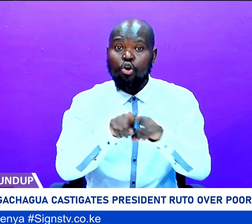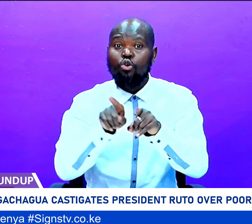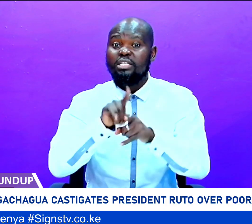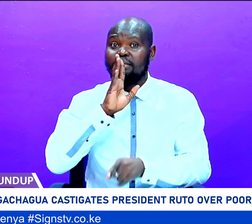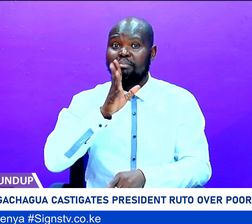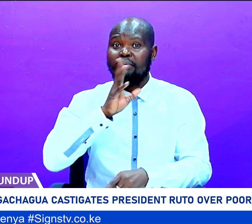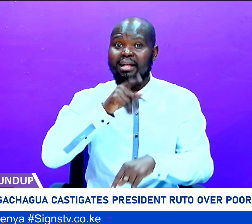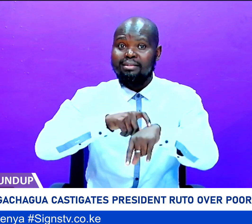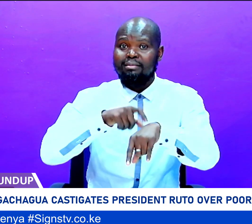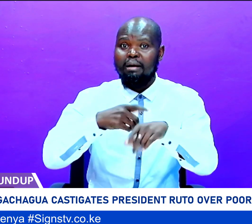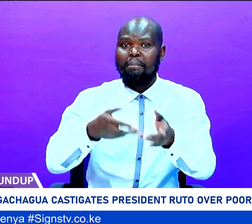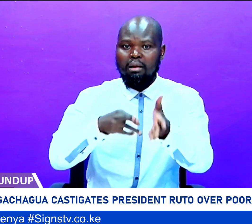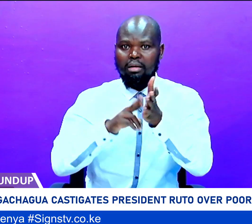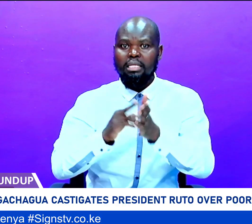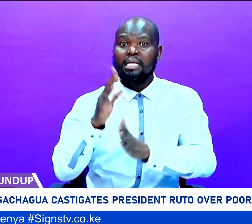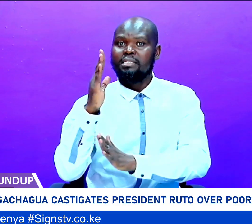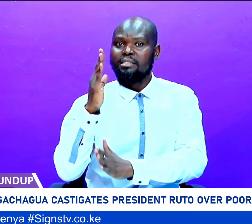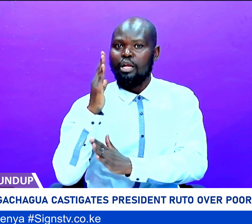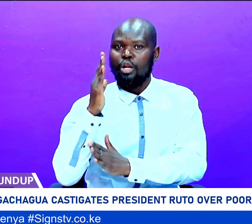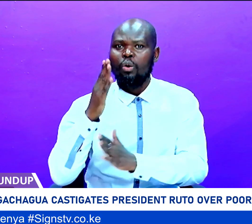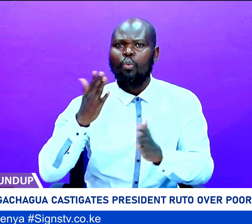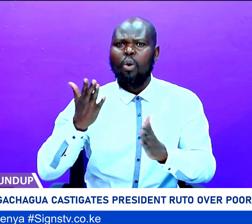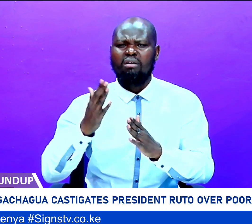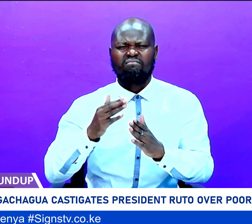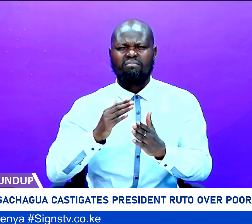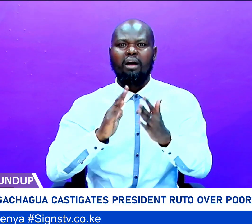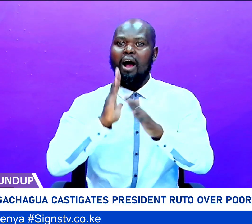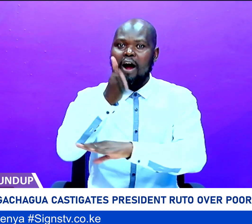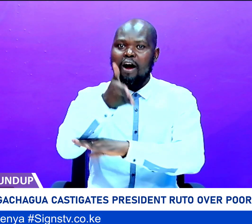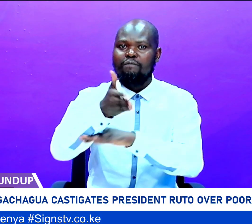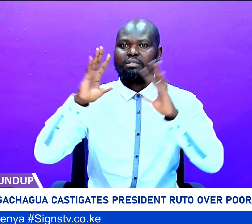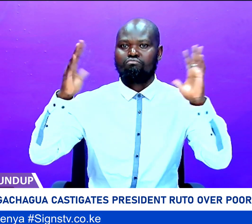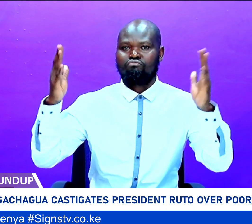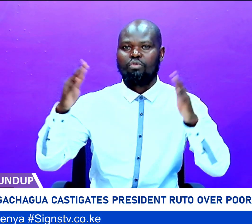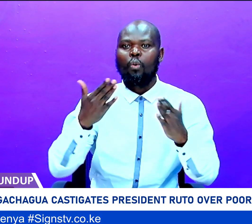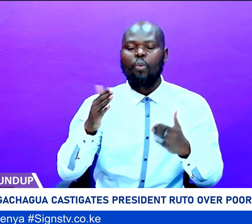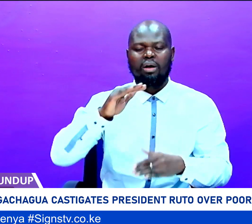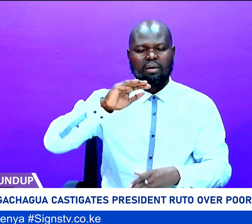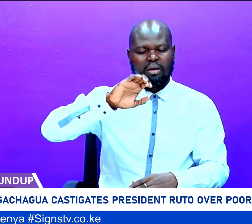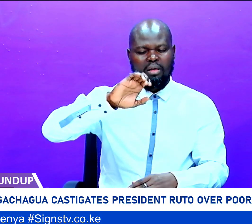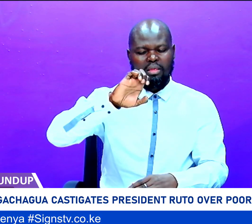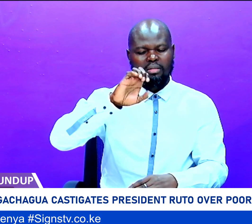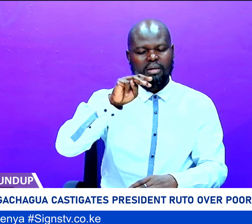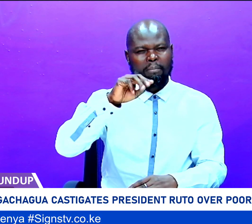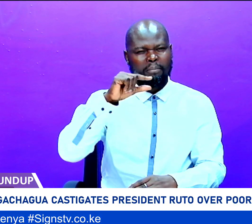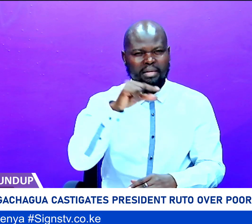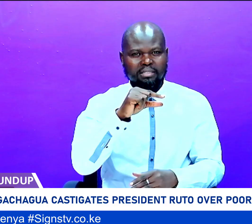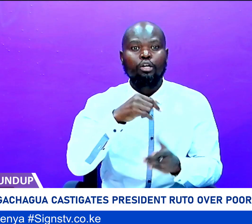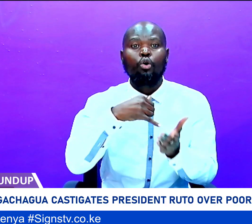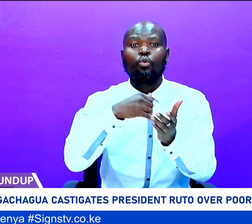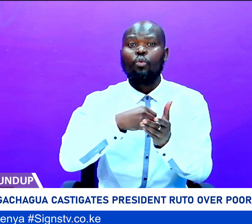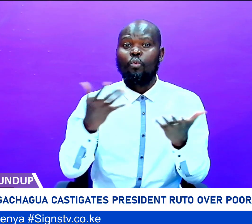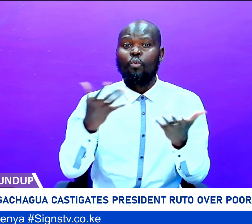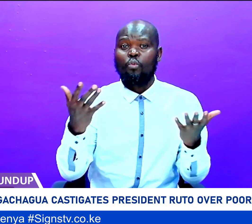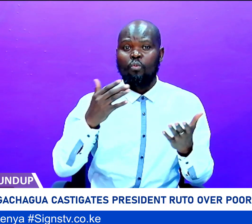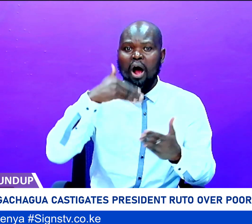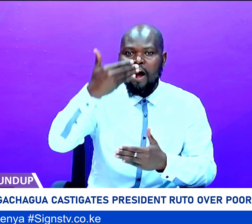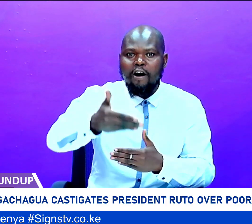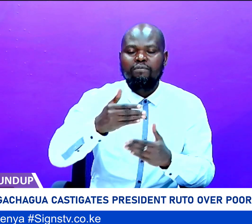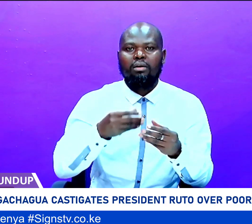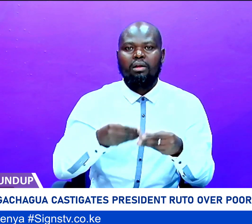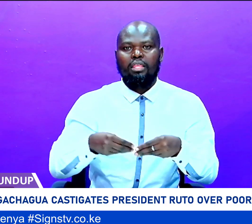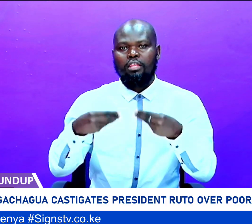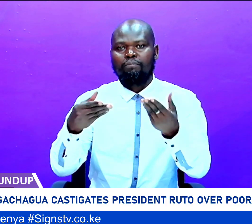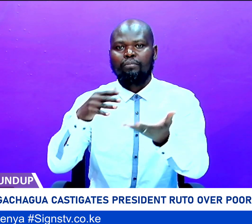region. Speaking during a regional security congress held in Geomarakwet,